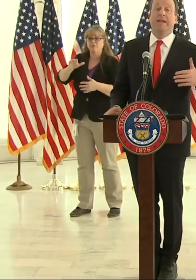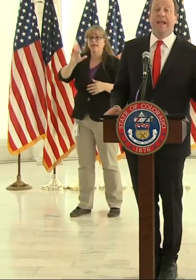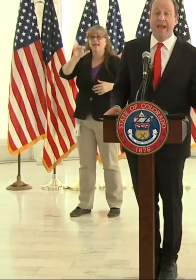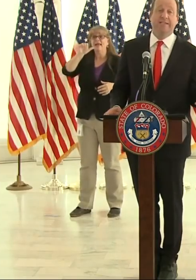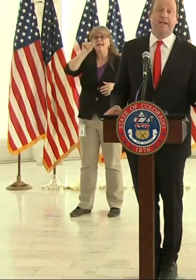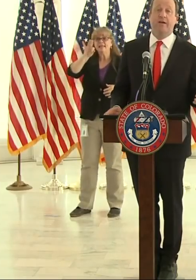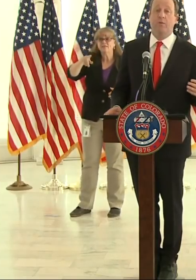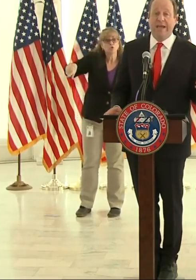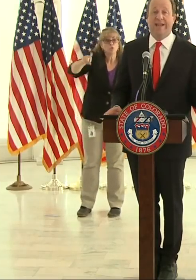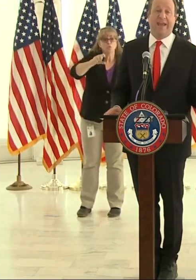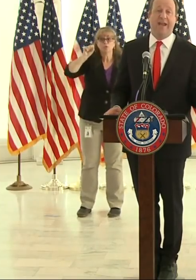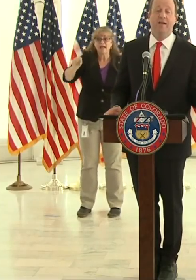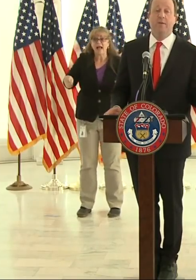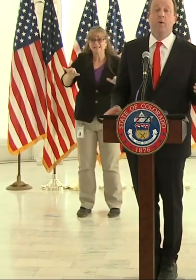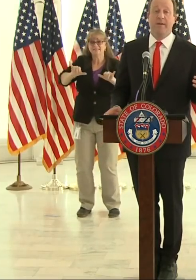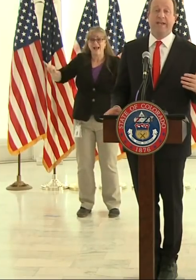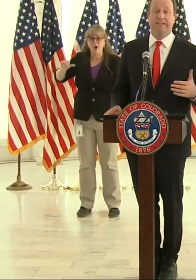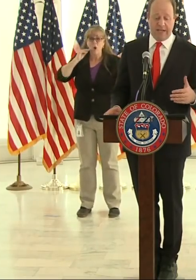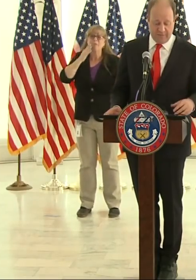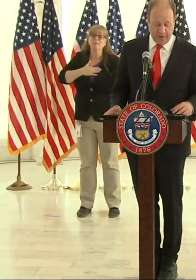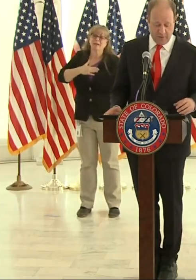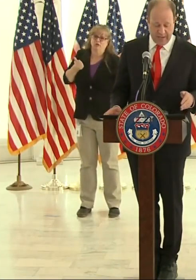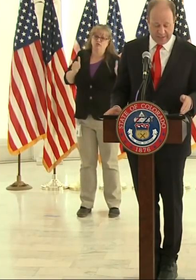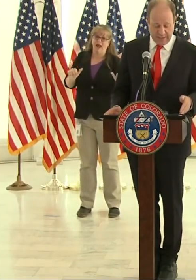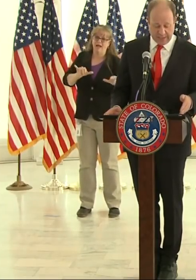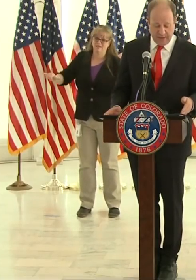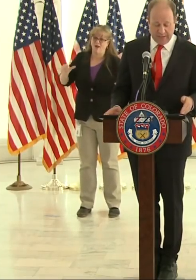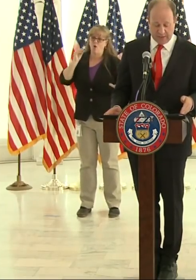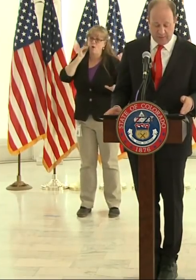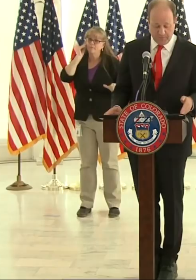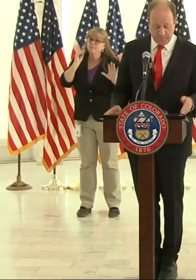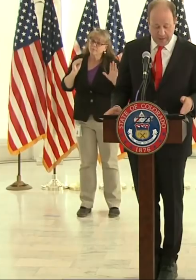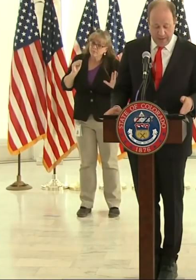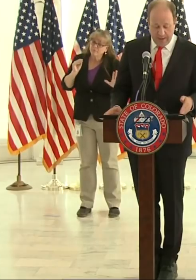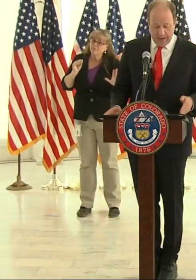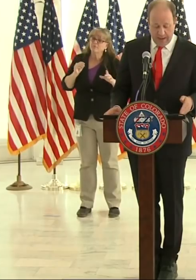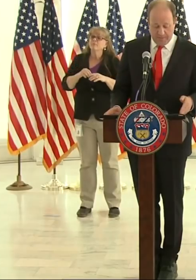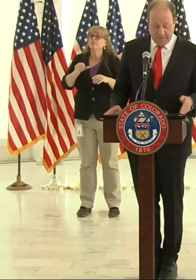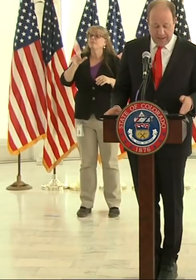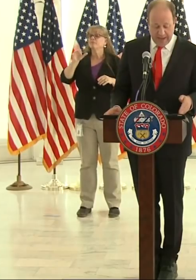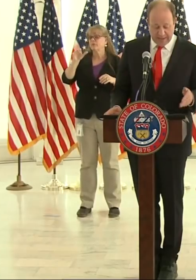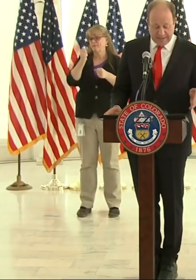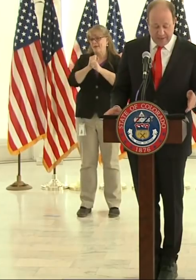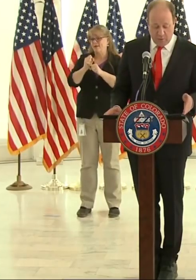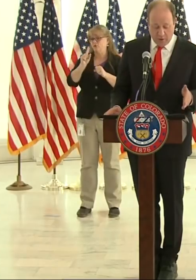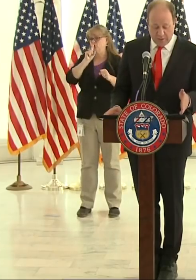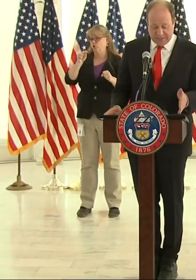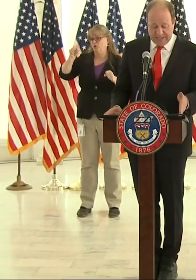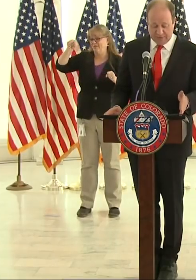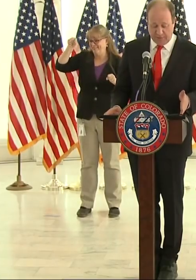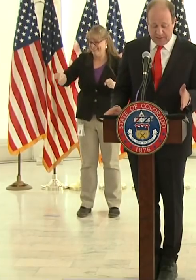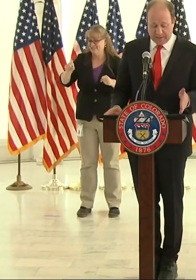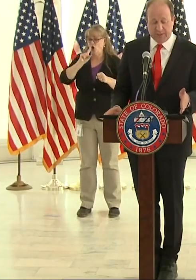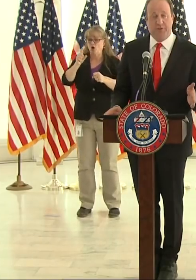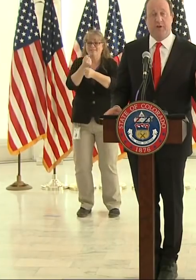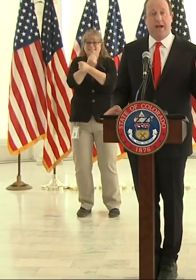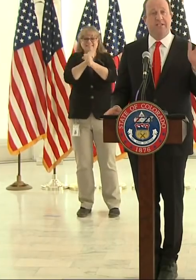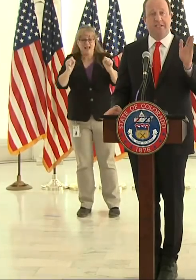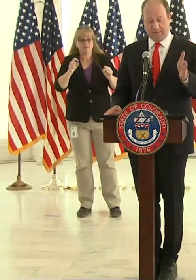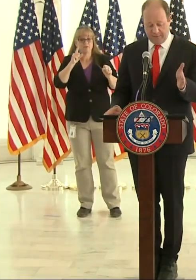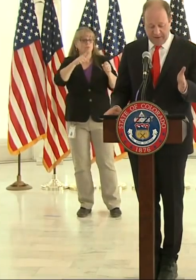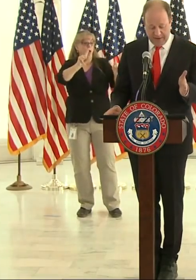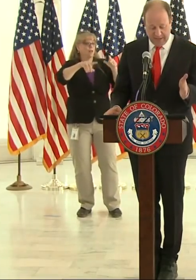Not everybody can stay at home. We get that. We want to make it as safe for you as possible. And the stay-at-home order was successful. It cut